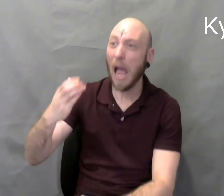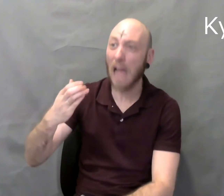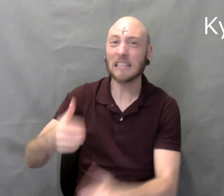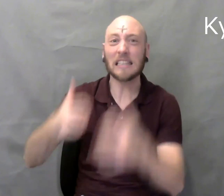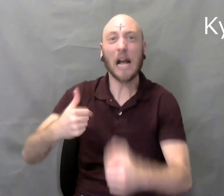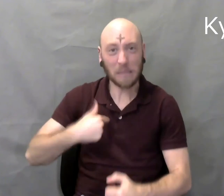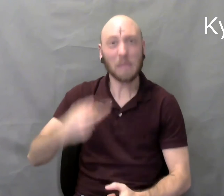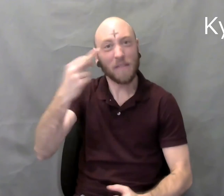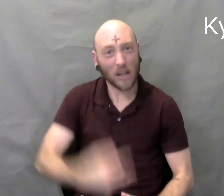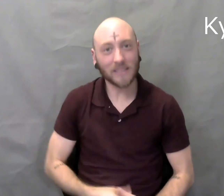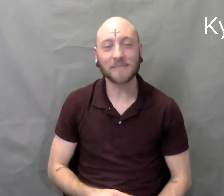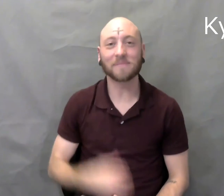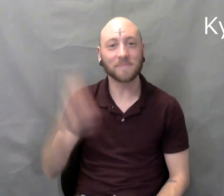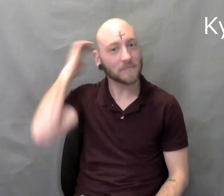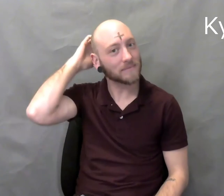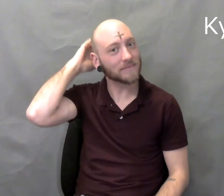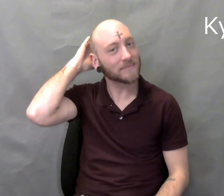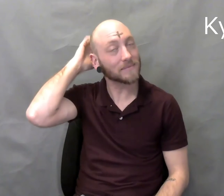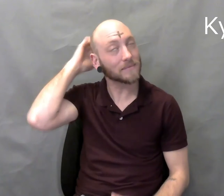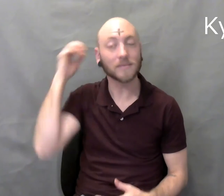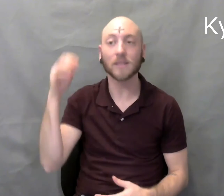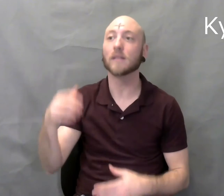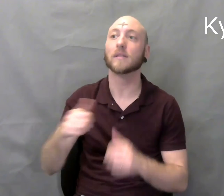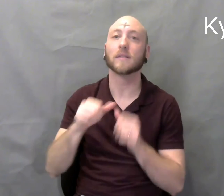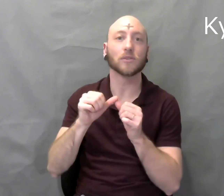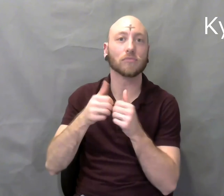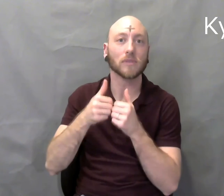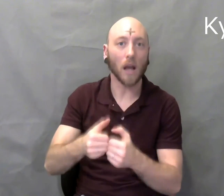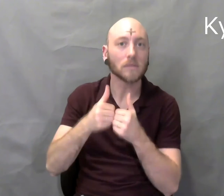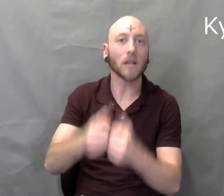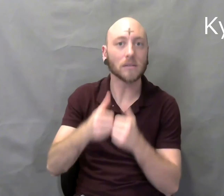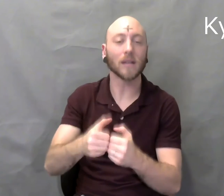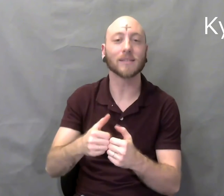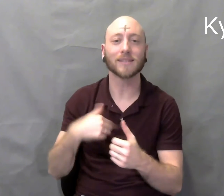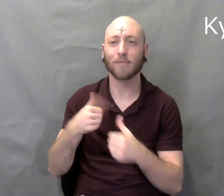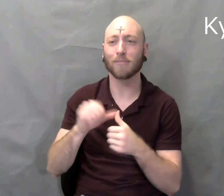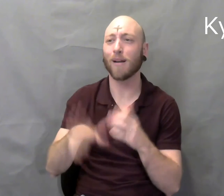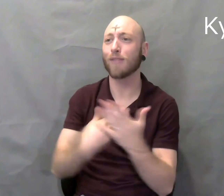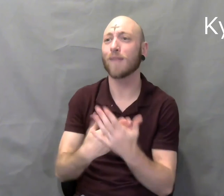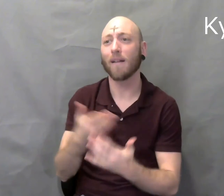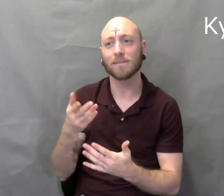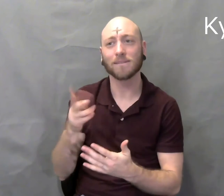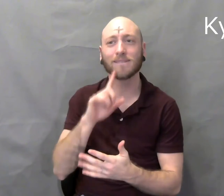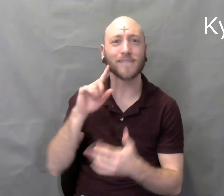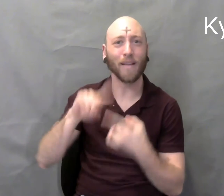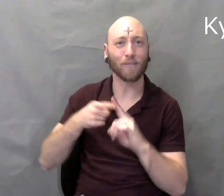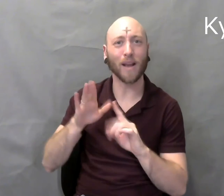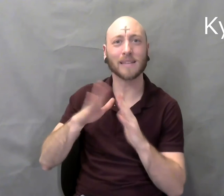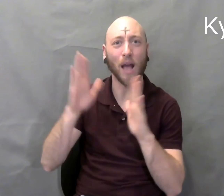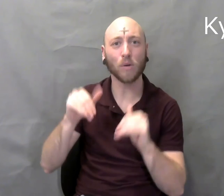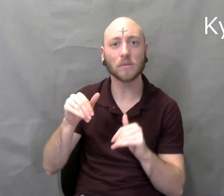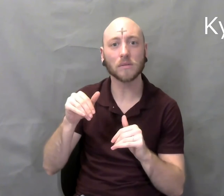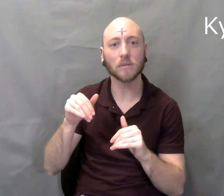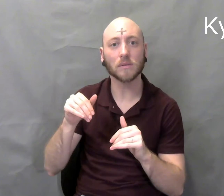And then kept it moving and texted me. And I remember getting there and I didn't realize that